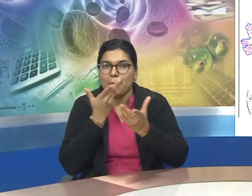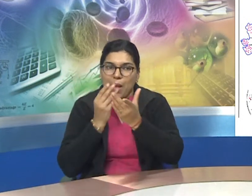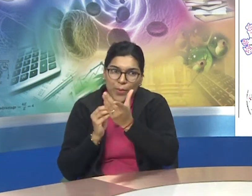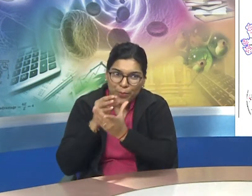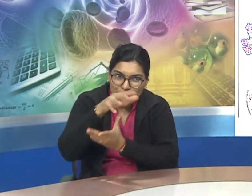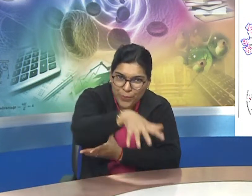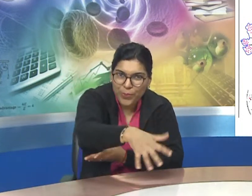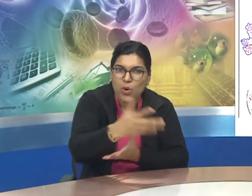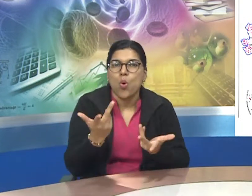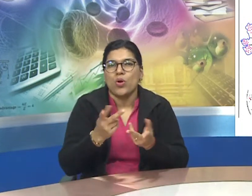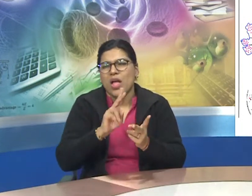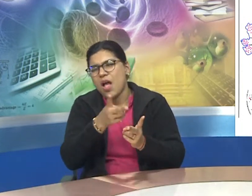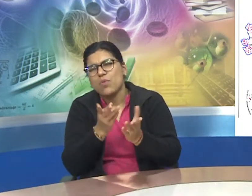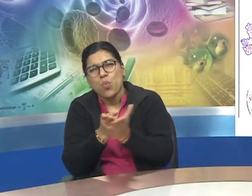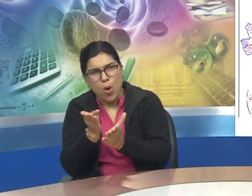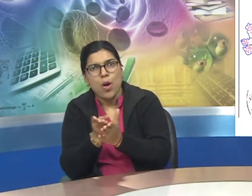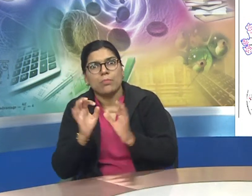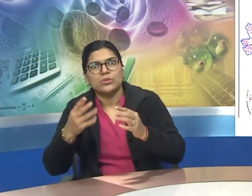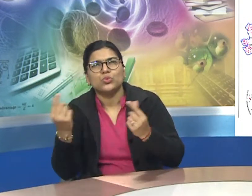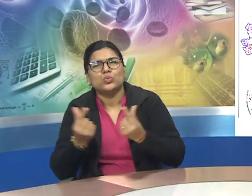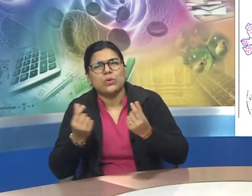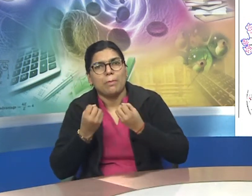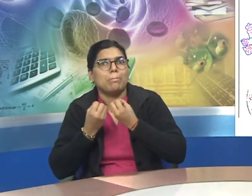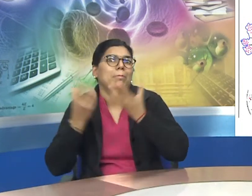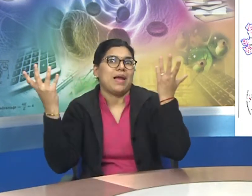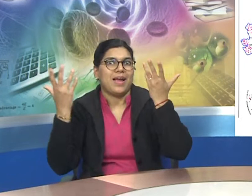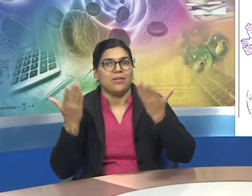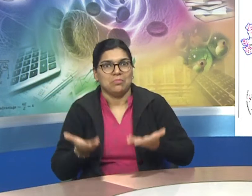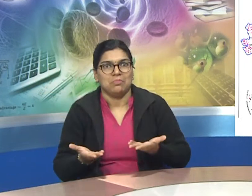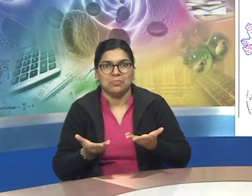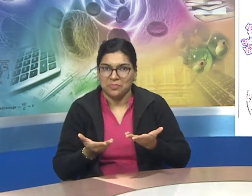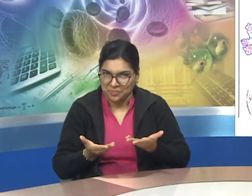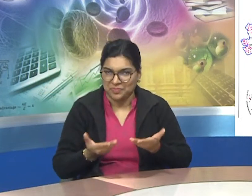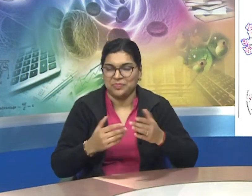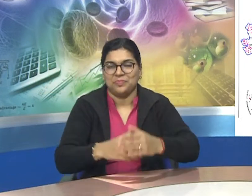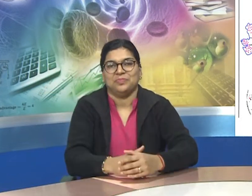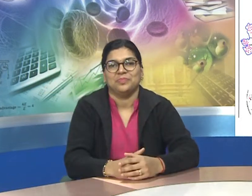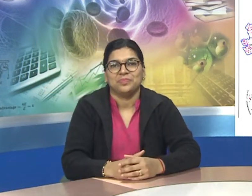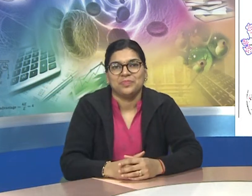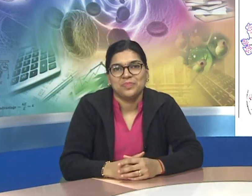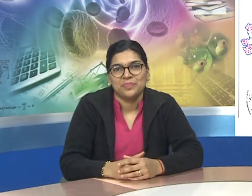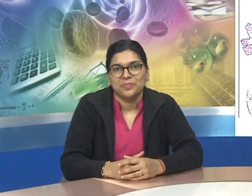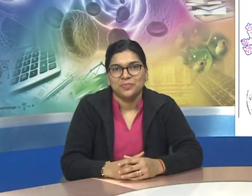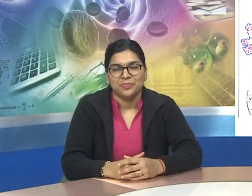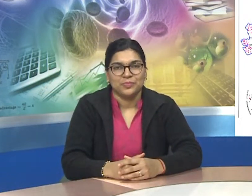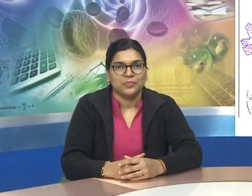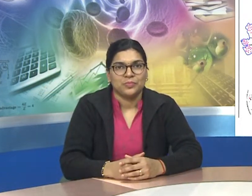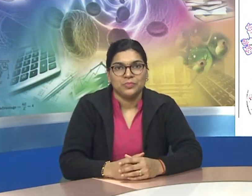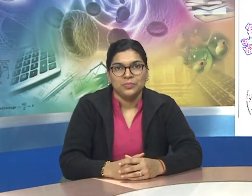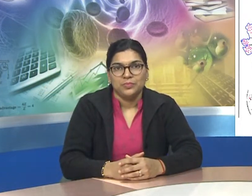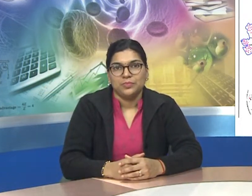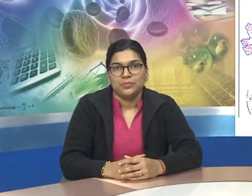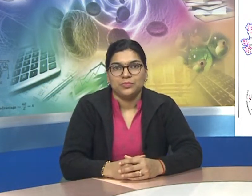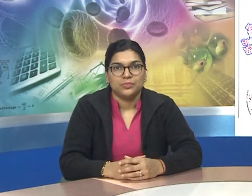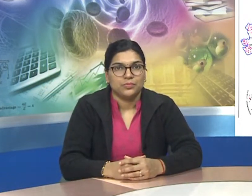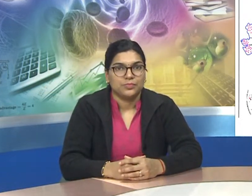So there are many places where you can find the abundant wind for creating so much electricity or